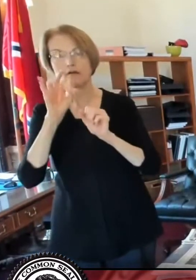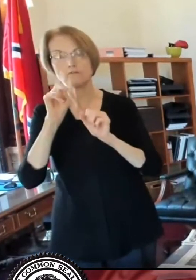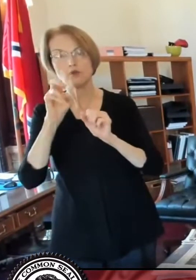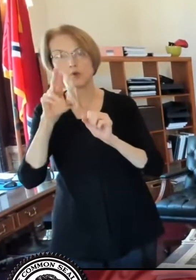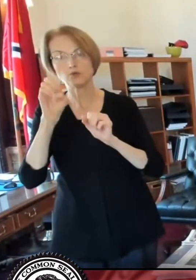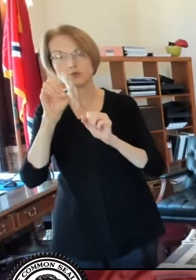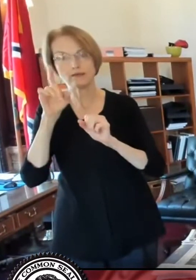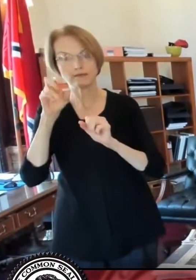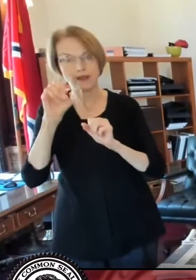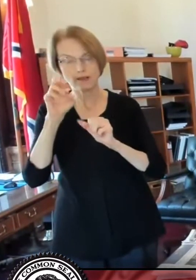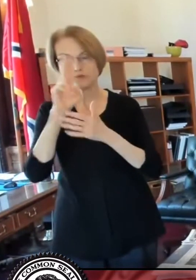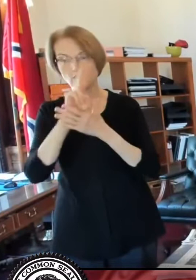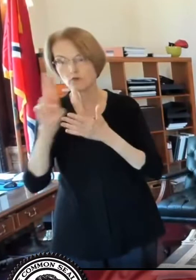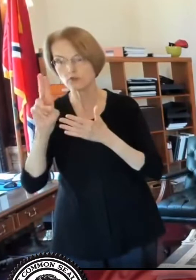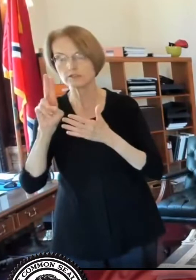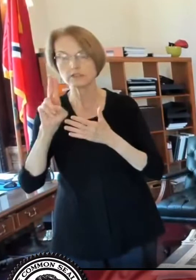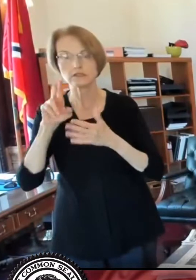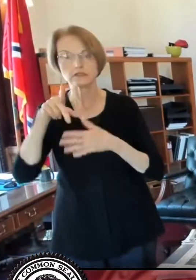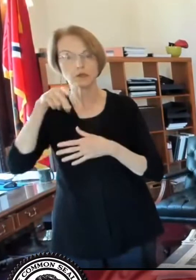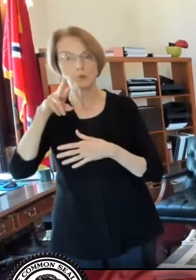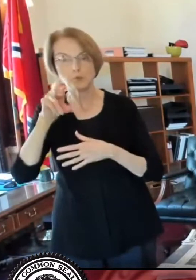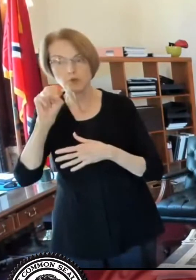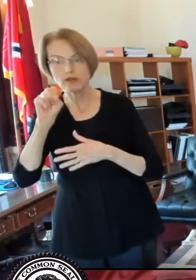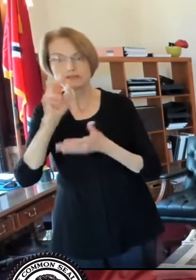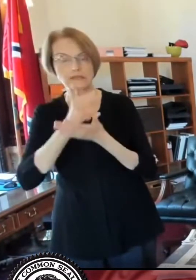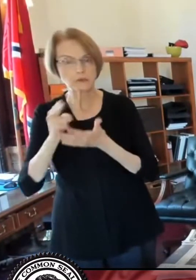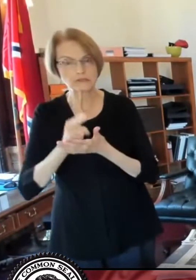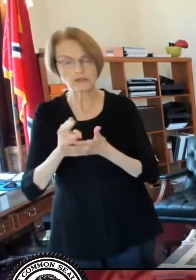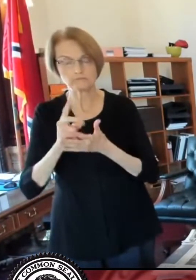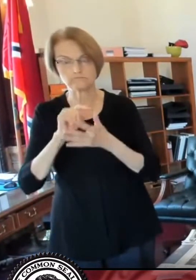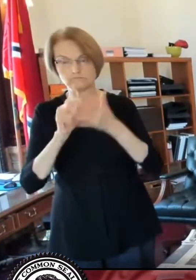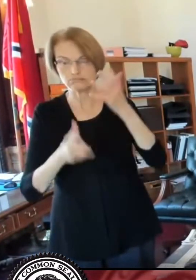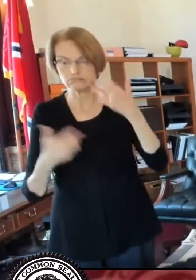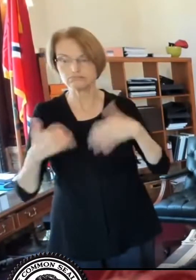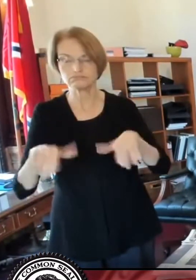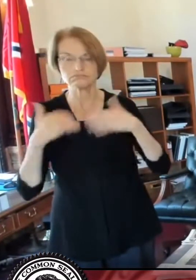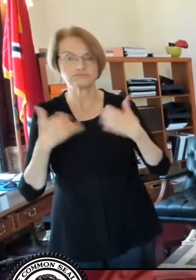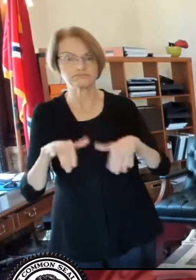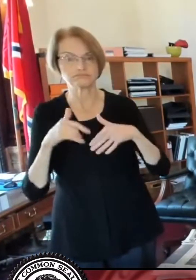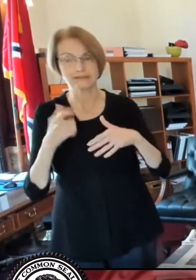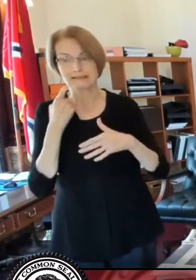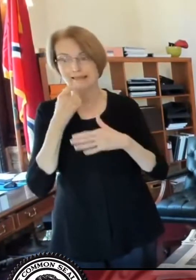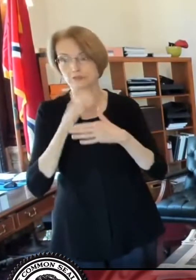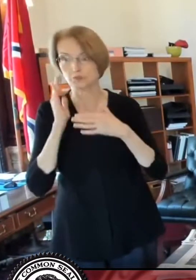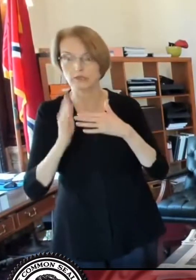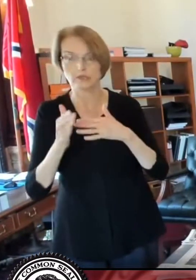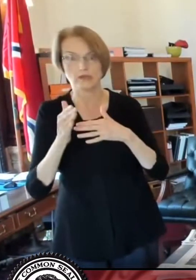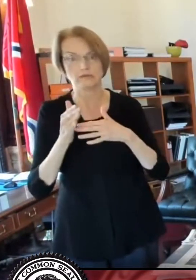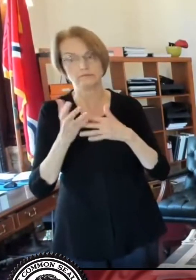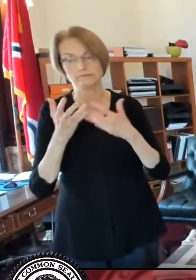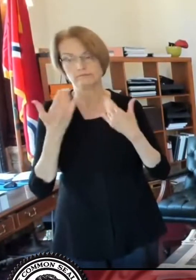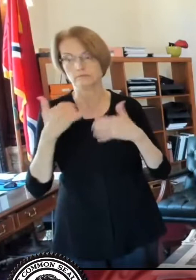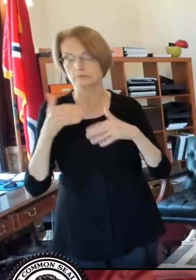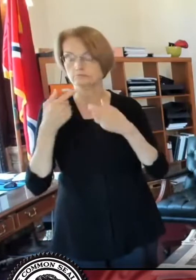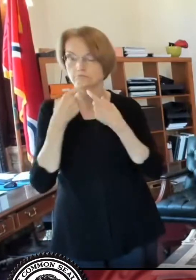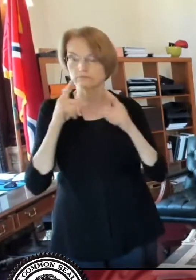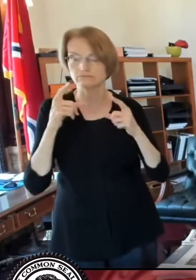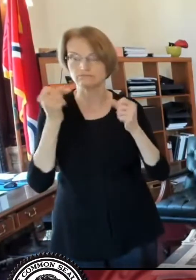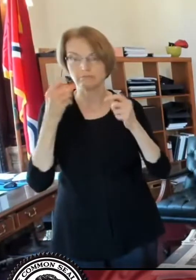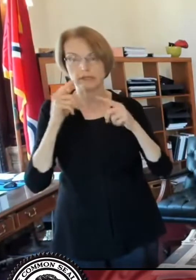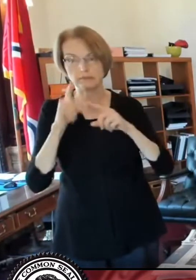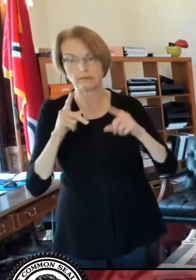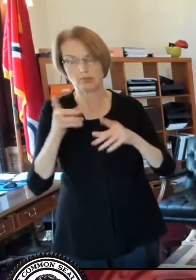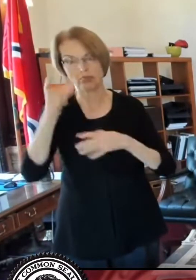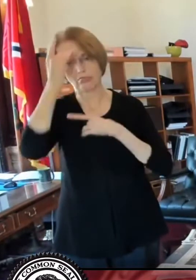So the weekend news has been all COVID all the time. Now, here in St.